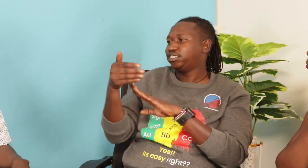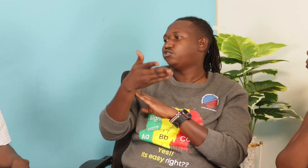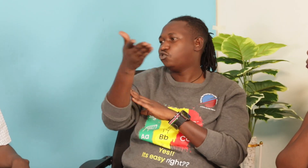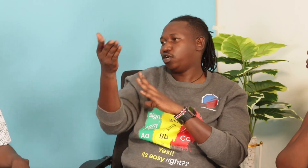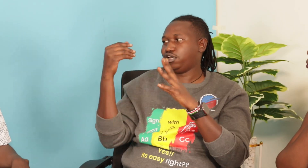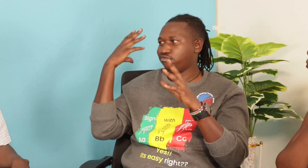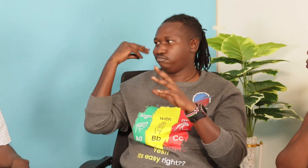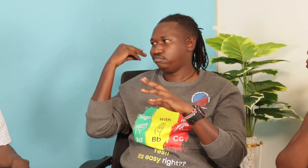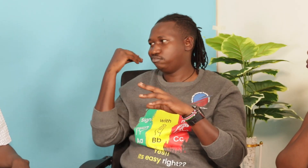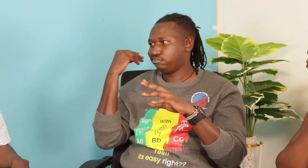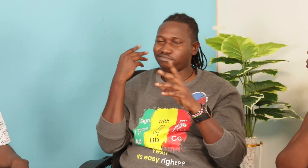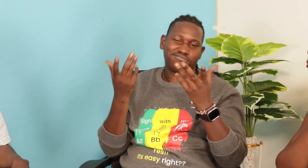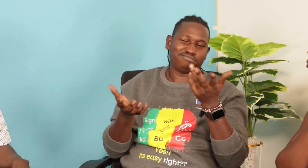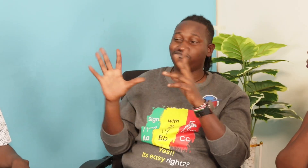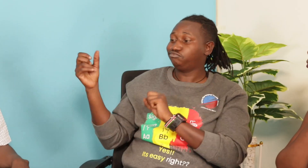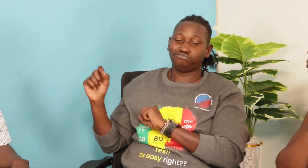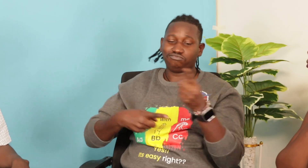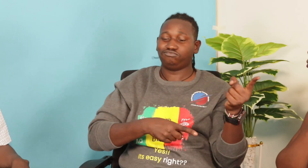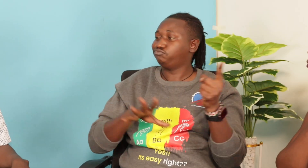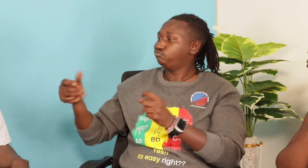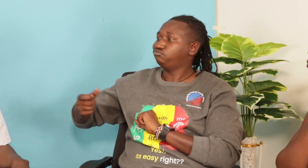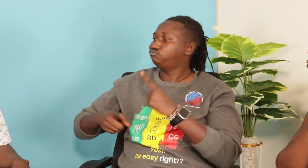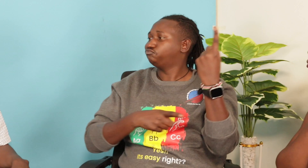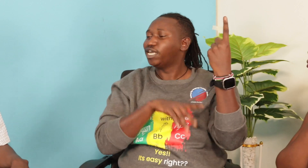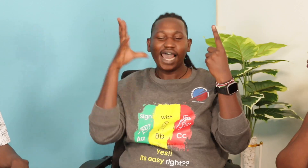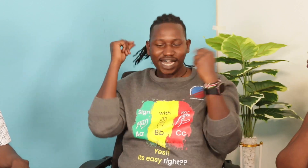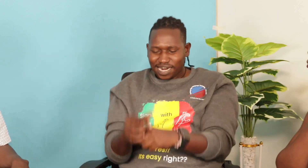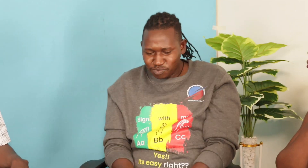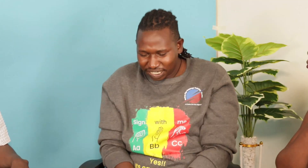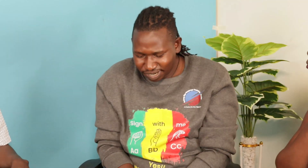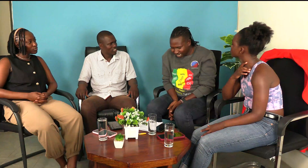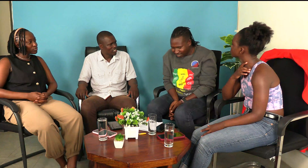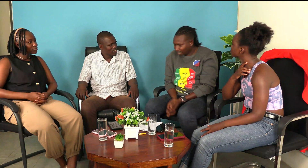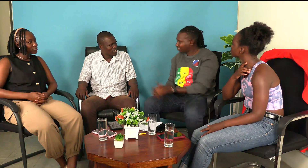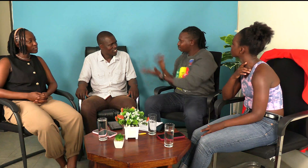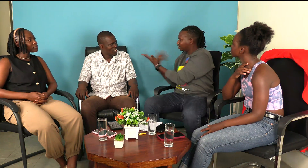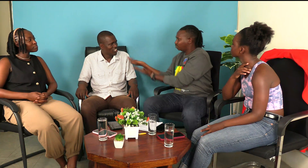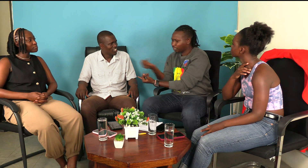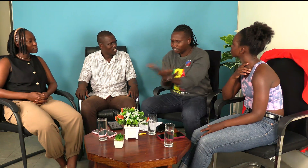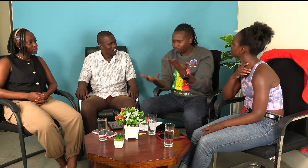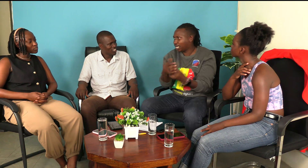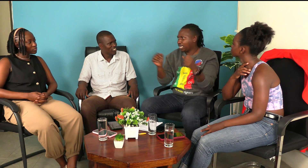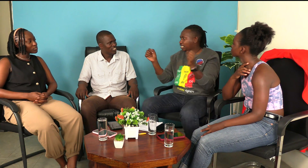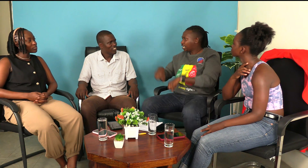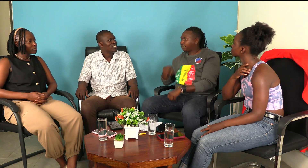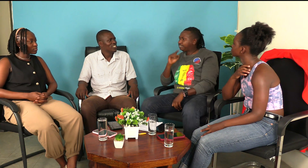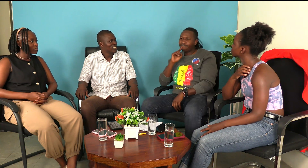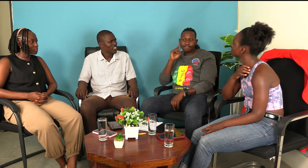because we know in many rehabilitation centers, they're hearing people are taken there, they express themselves, they